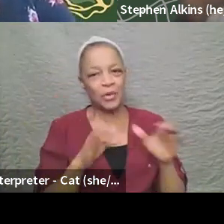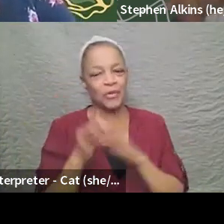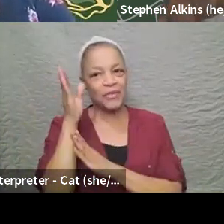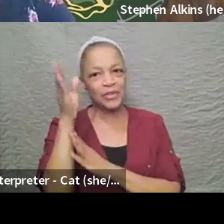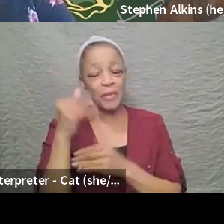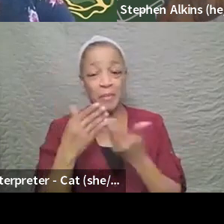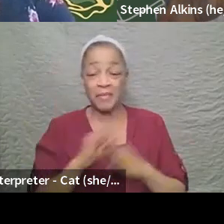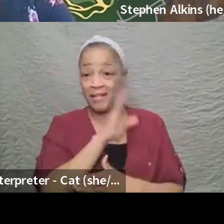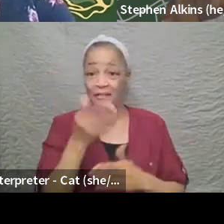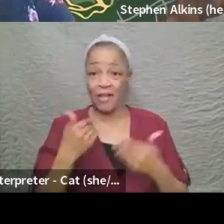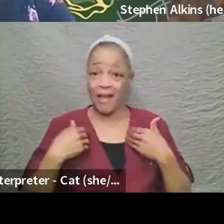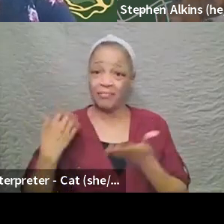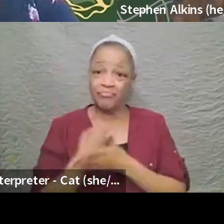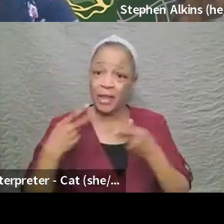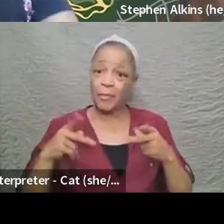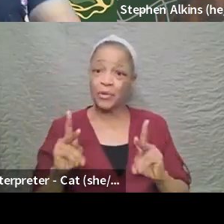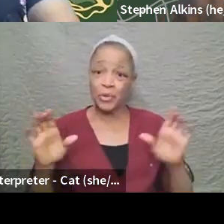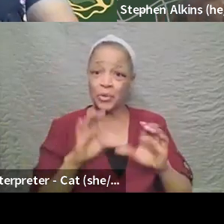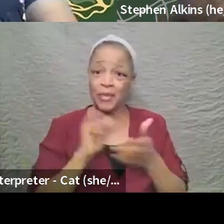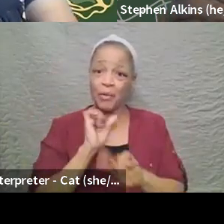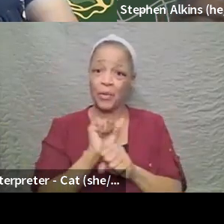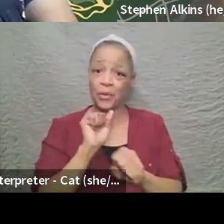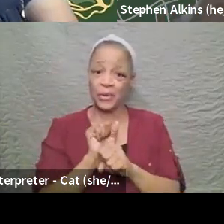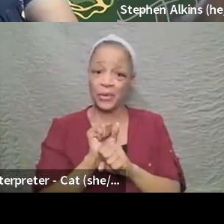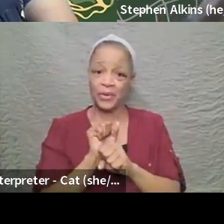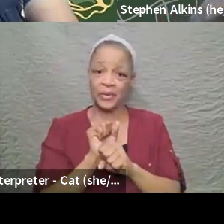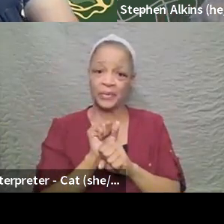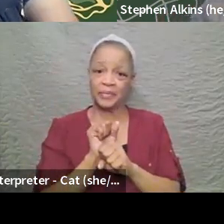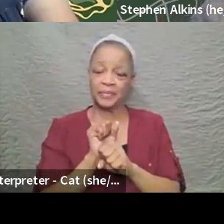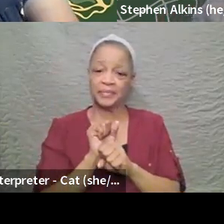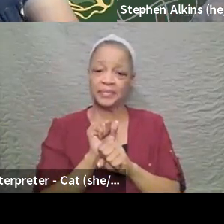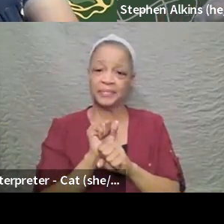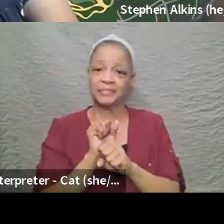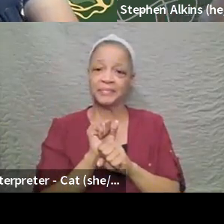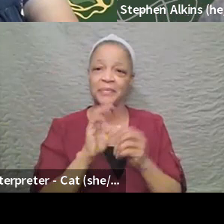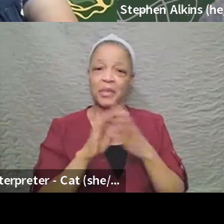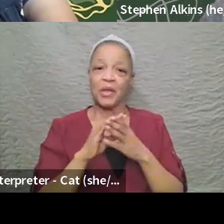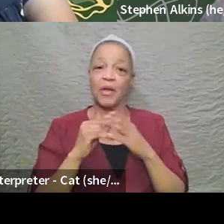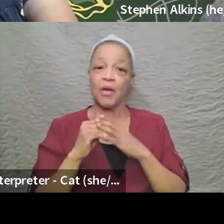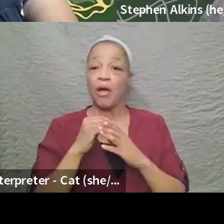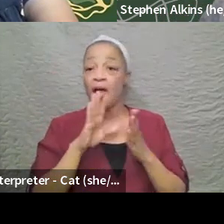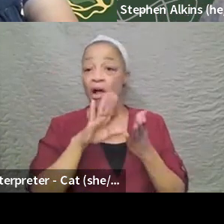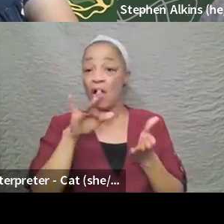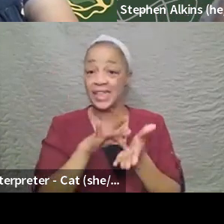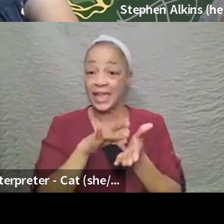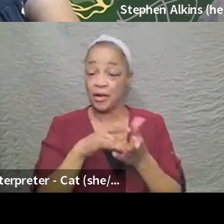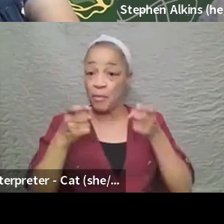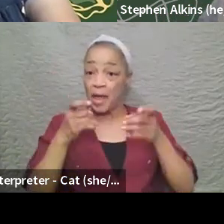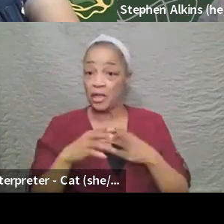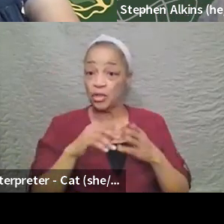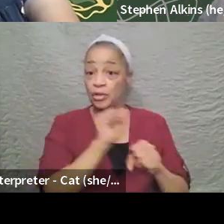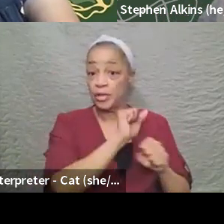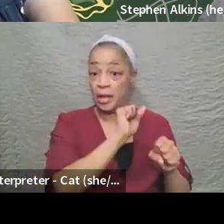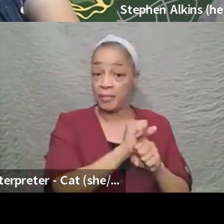have never had the opportunity to do. I think when I think of our center manager positions and our content